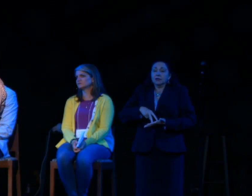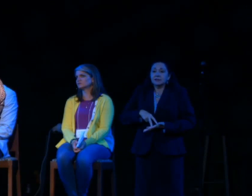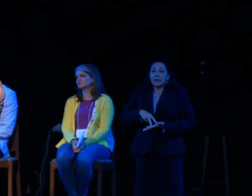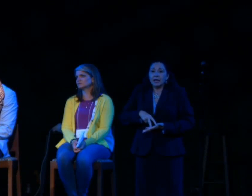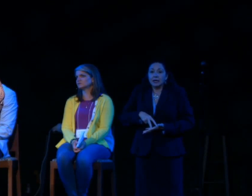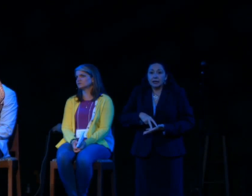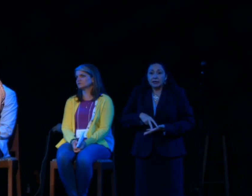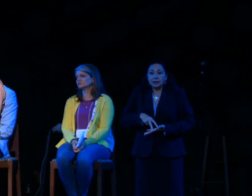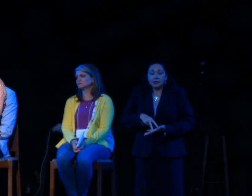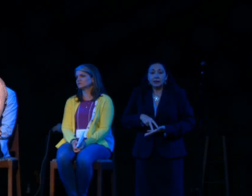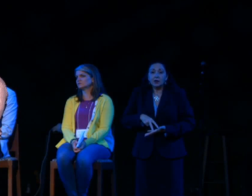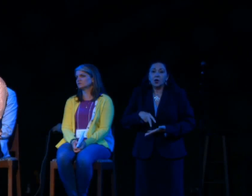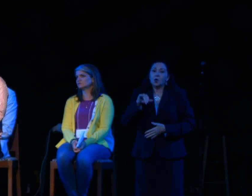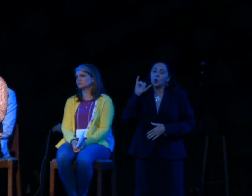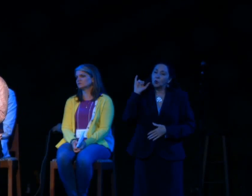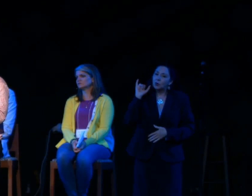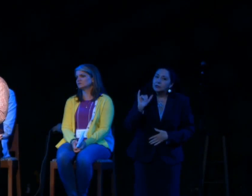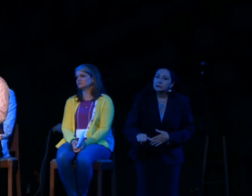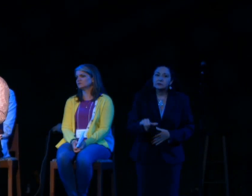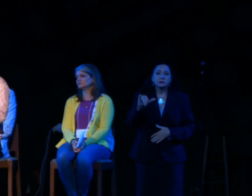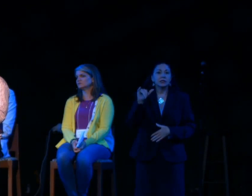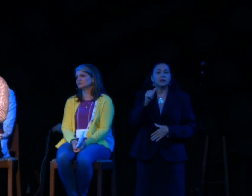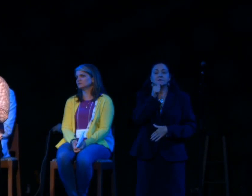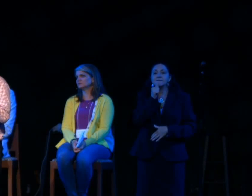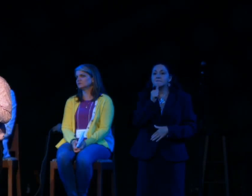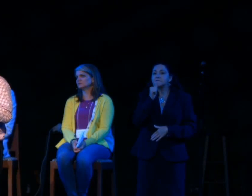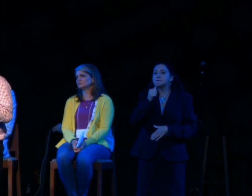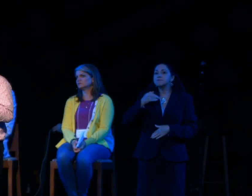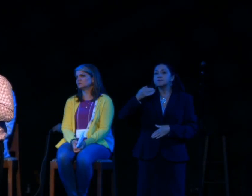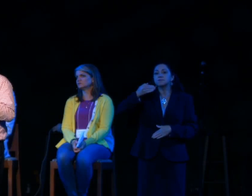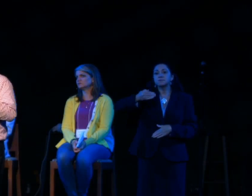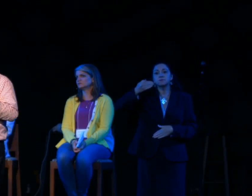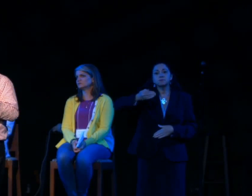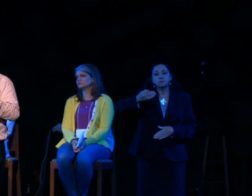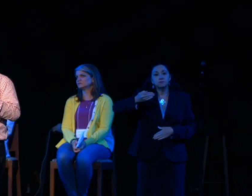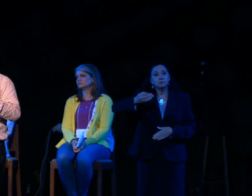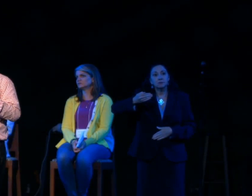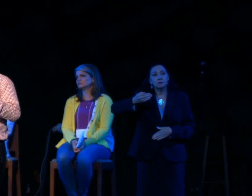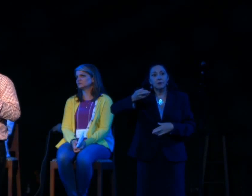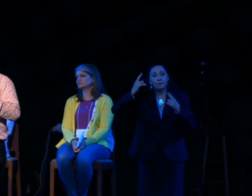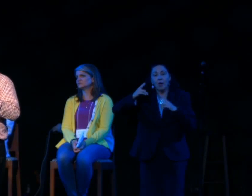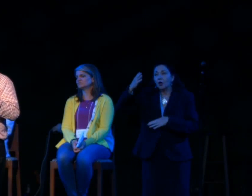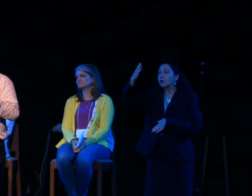it to endure into the next age in the name of God who